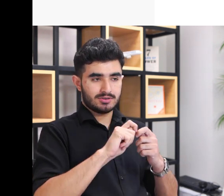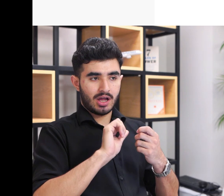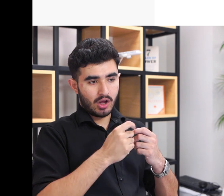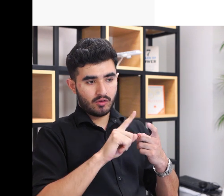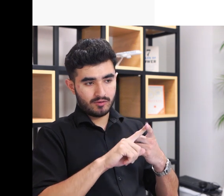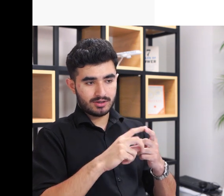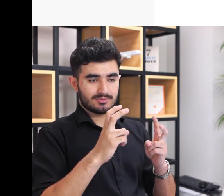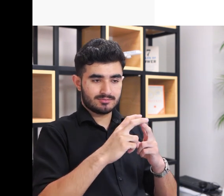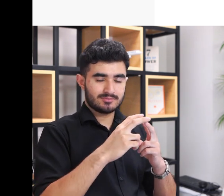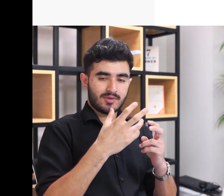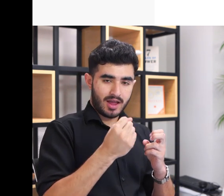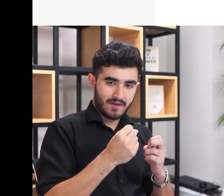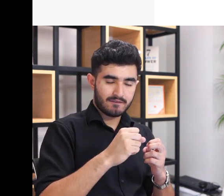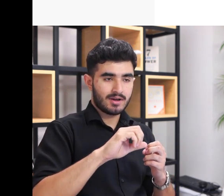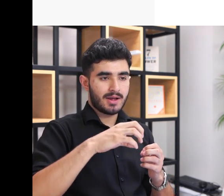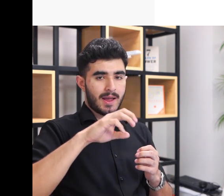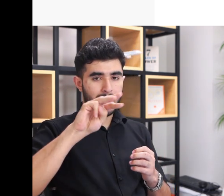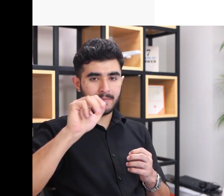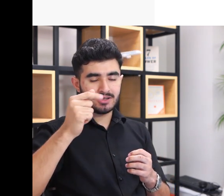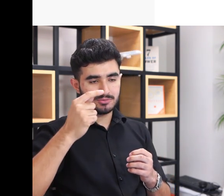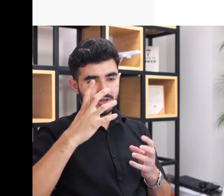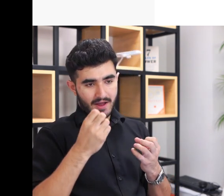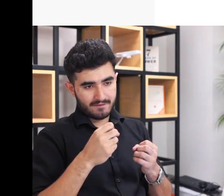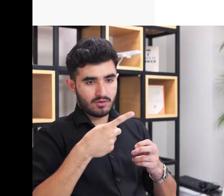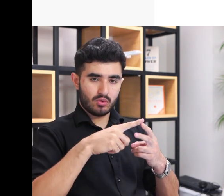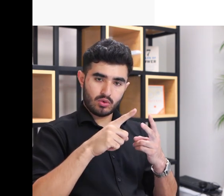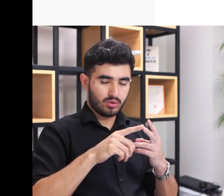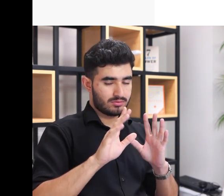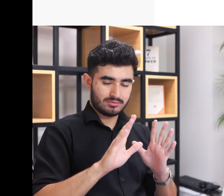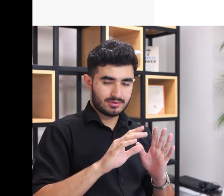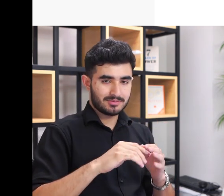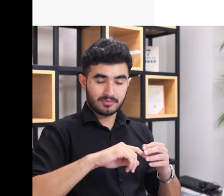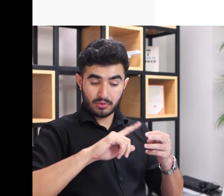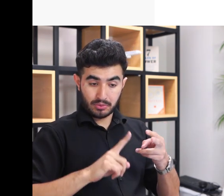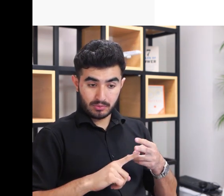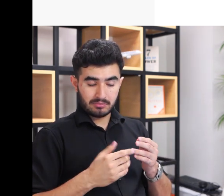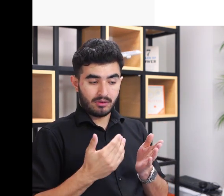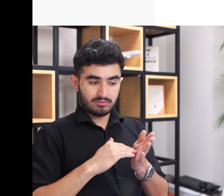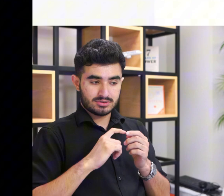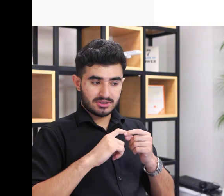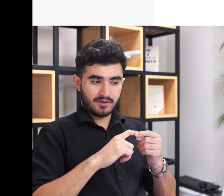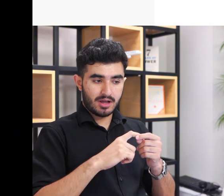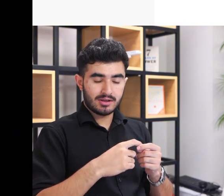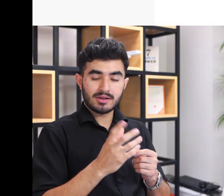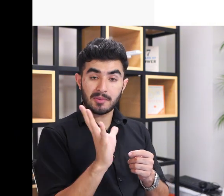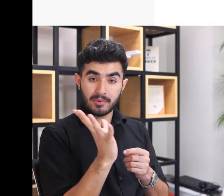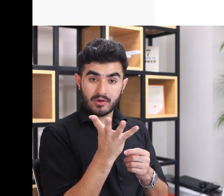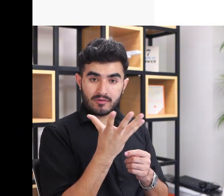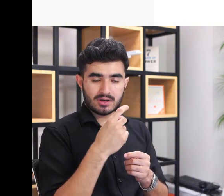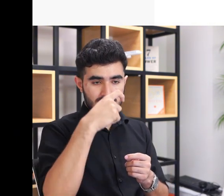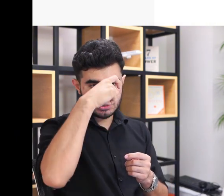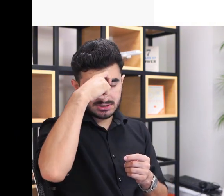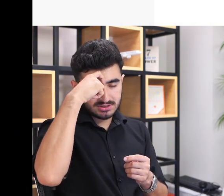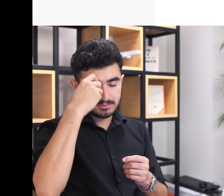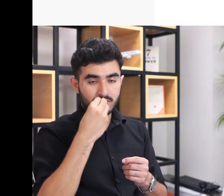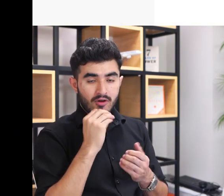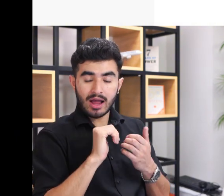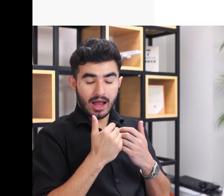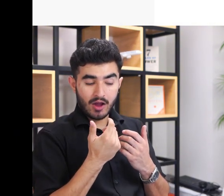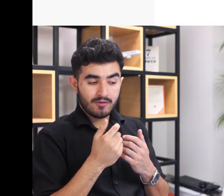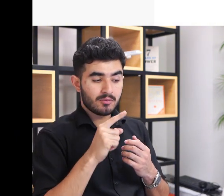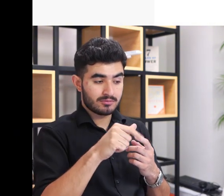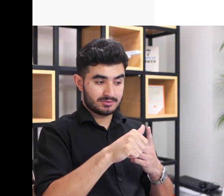And the AI responded with the technical aspects like the electric and wave generating components. This time prompted the AI with, how